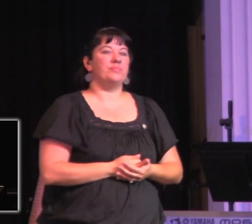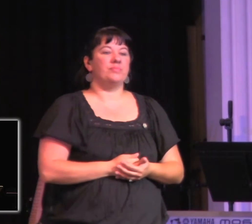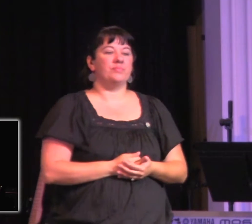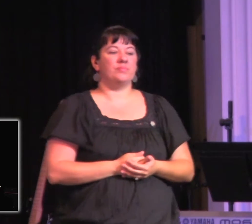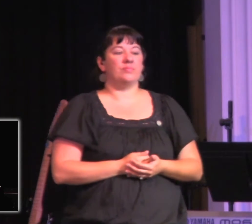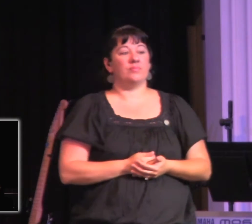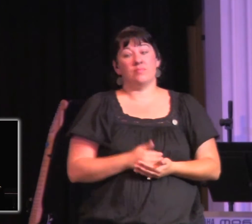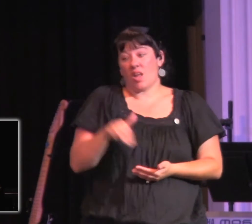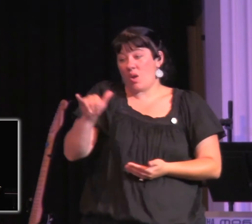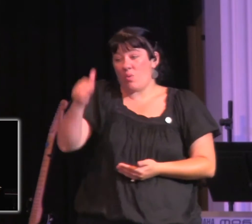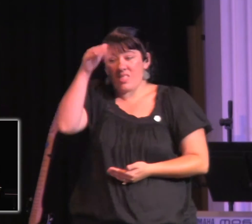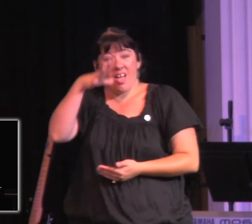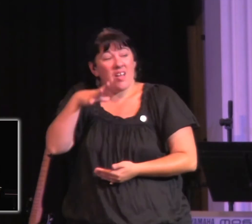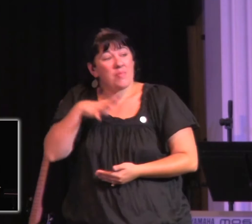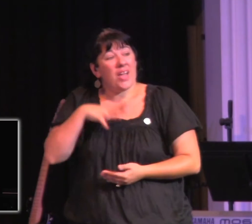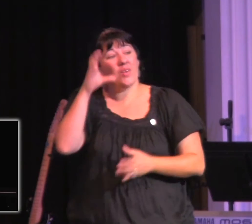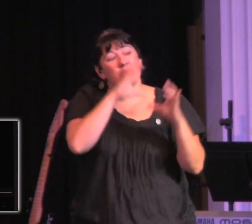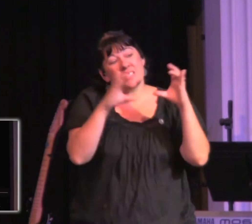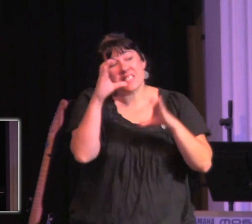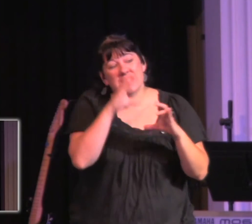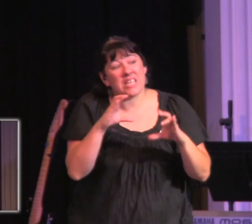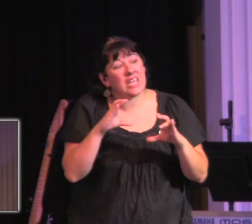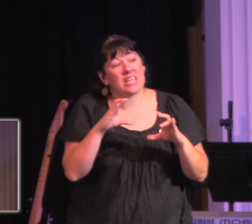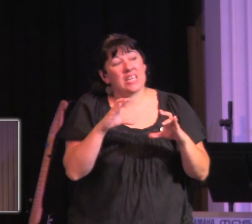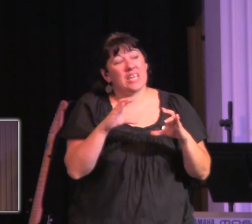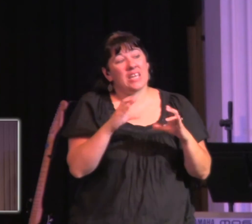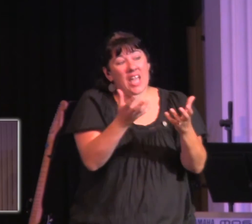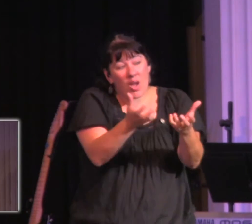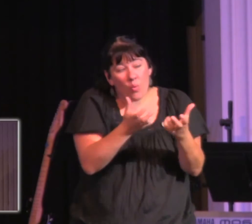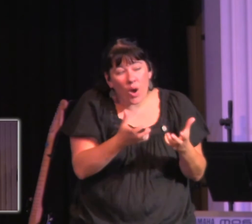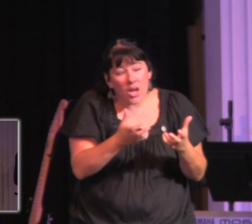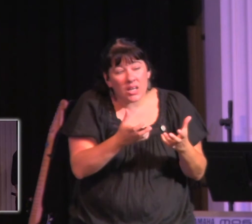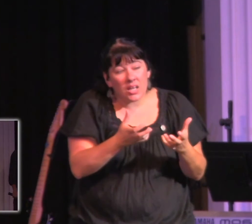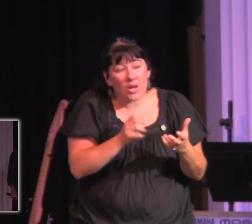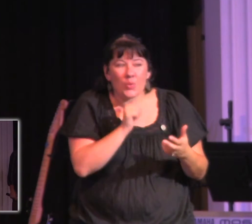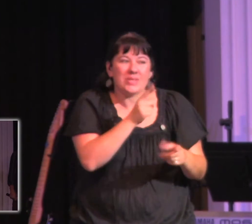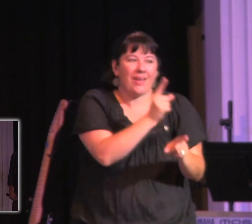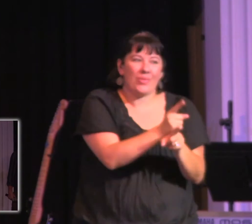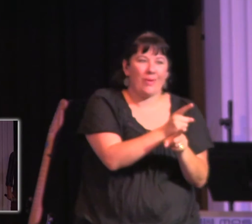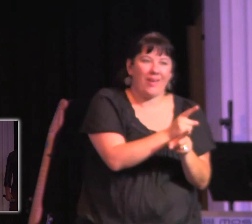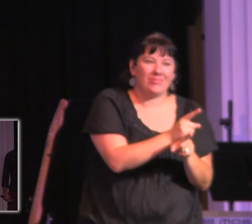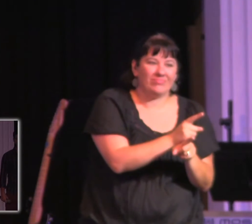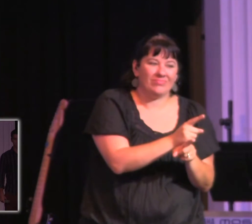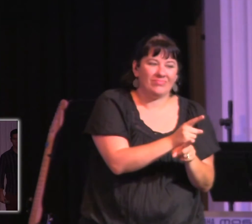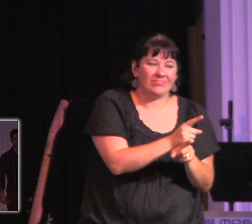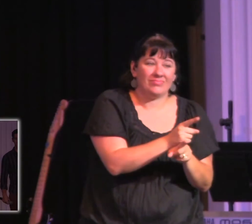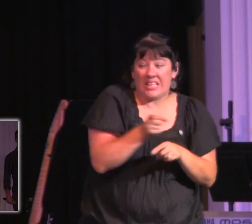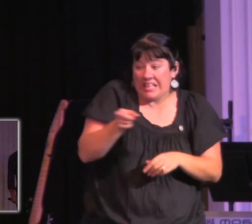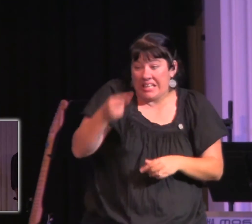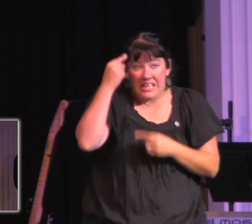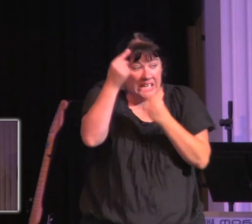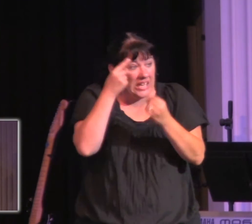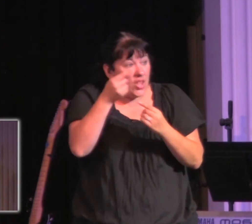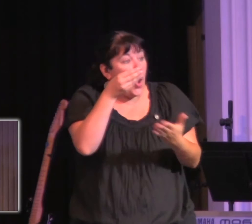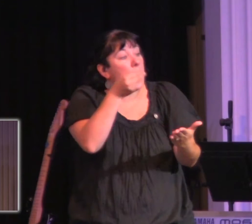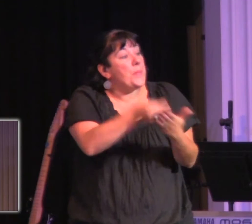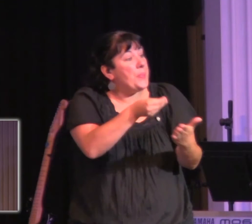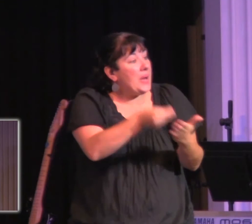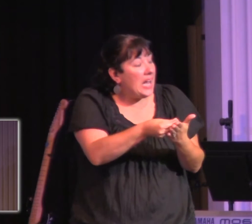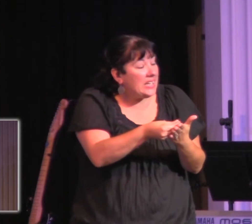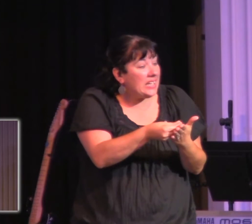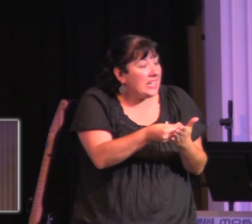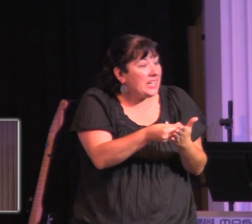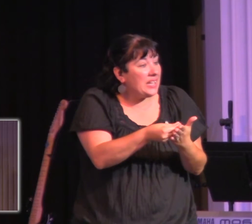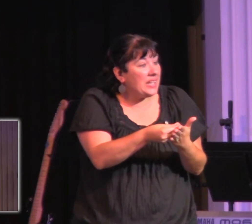crippled man was seeking and asked for was not really what he needed. He thought he needed money. He thought money would solve all